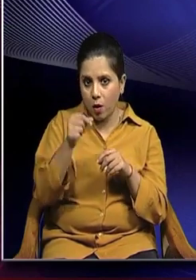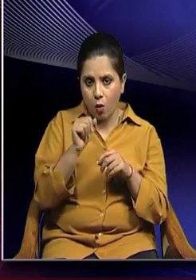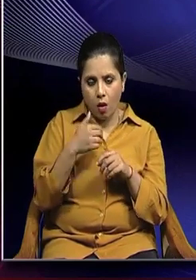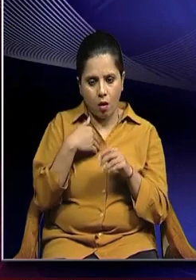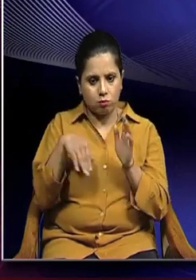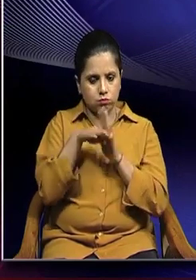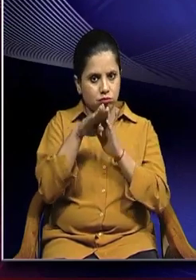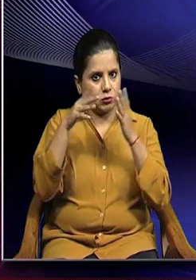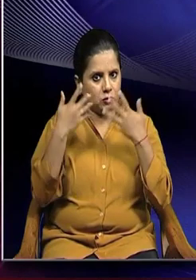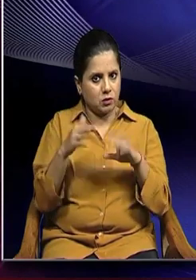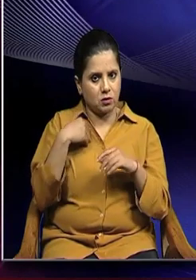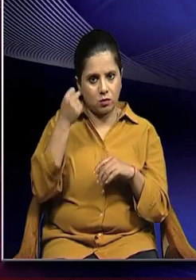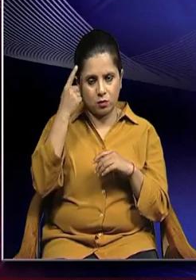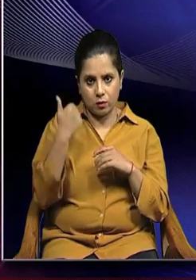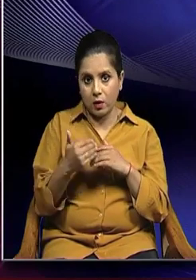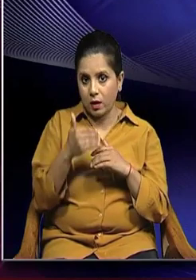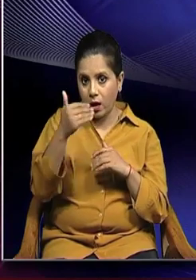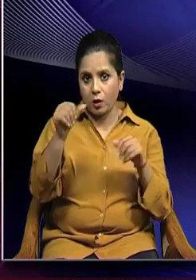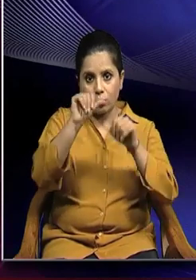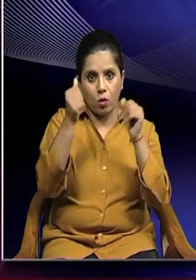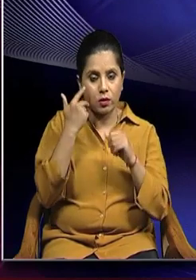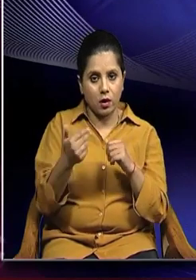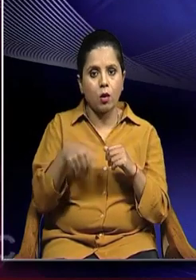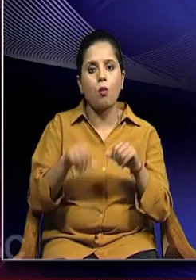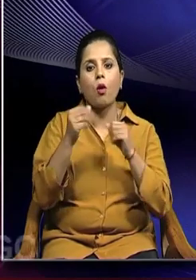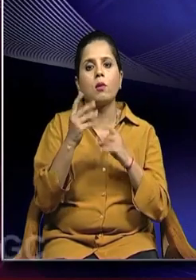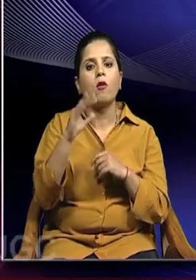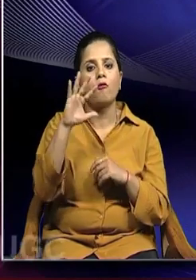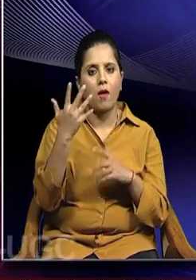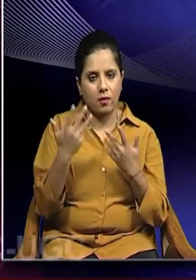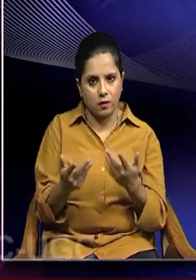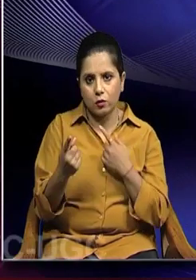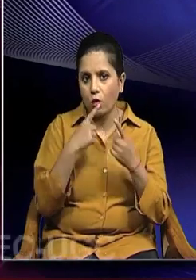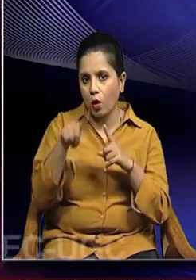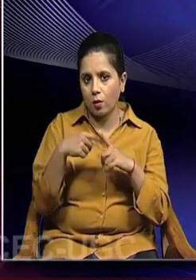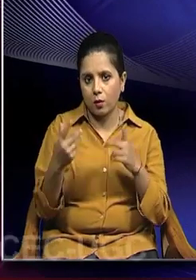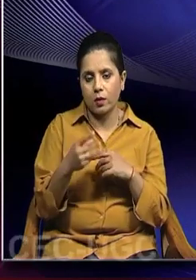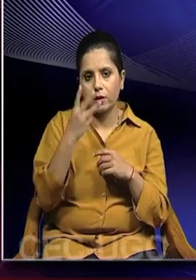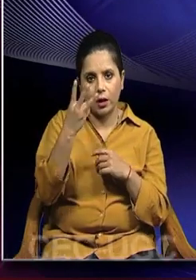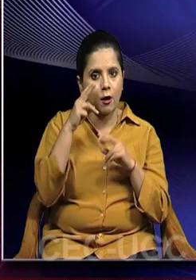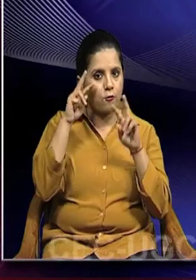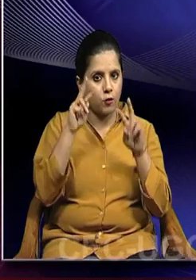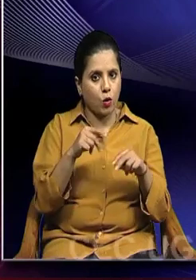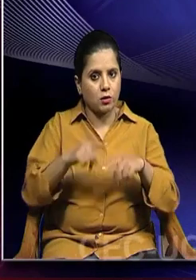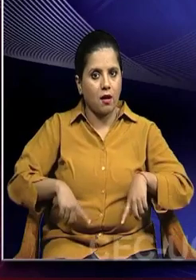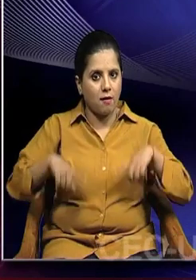stage. Now, coming to the next model, which is model number 5, which talks about 3 views of